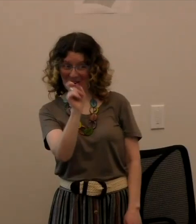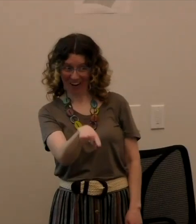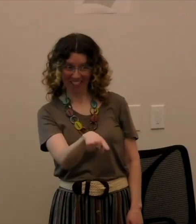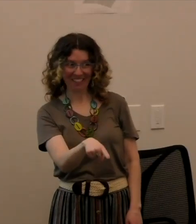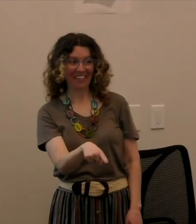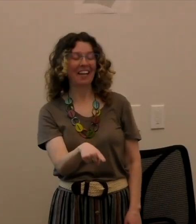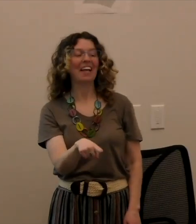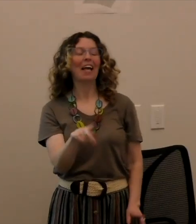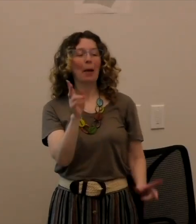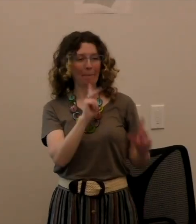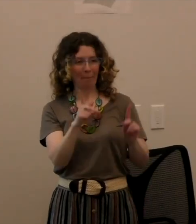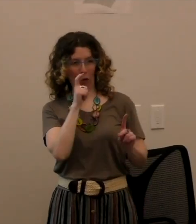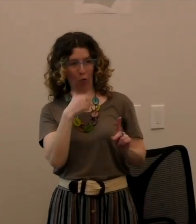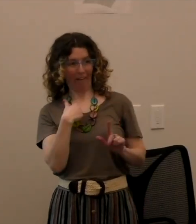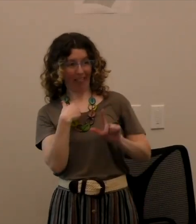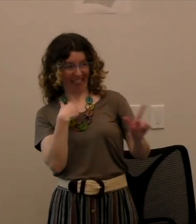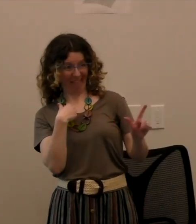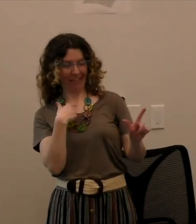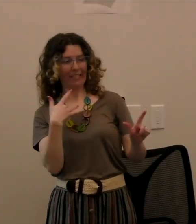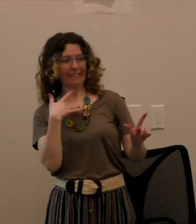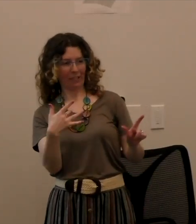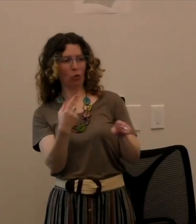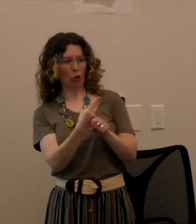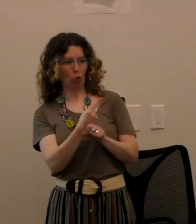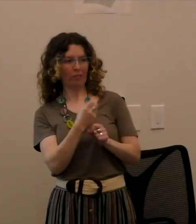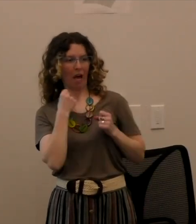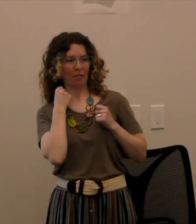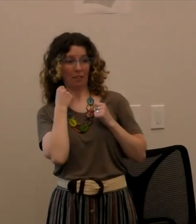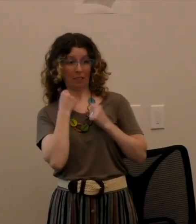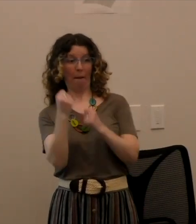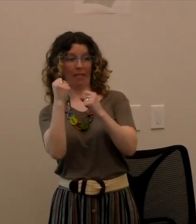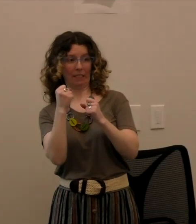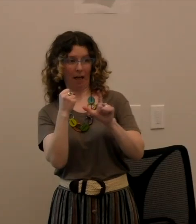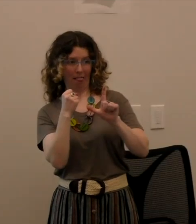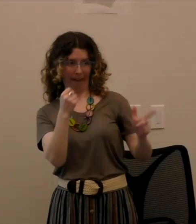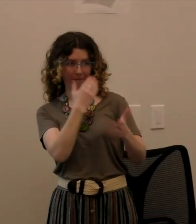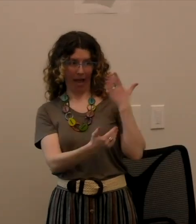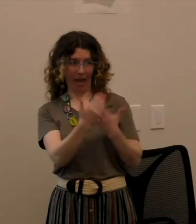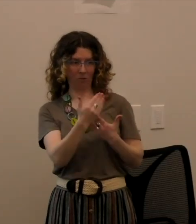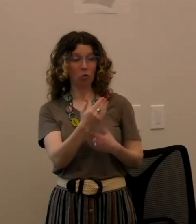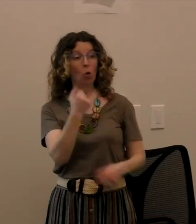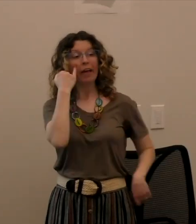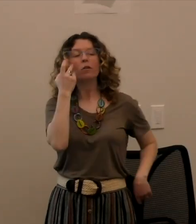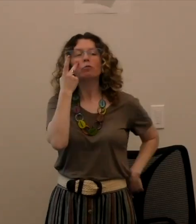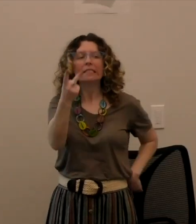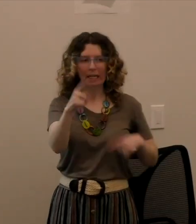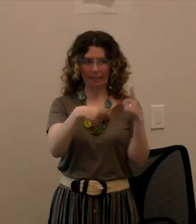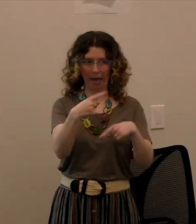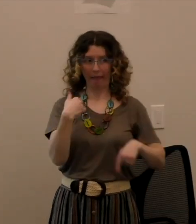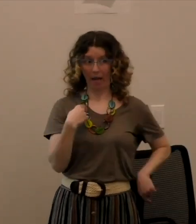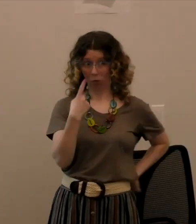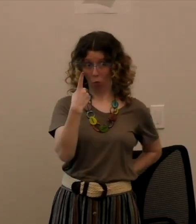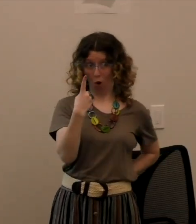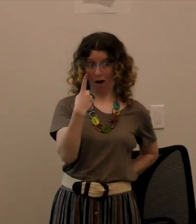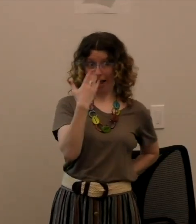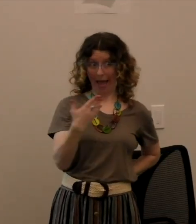Yes, that's a great question. People who are left-handed tend to have their dominant signs by their left